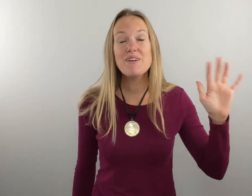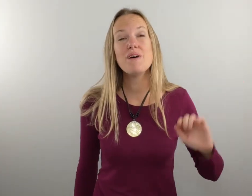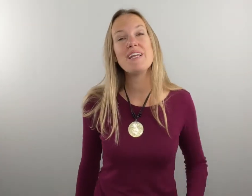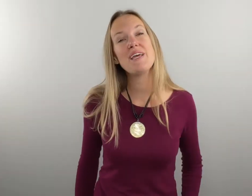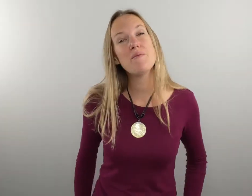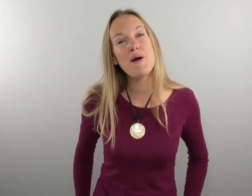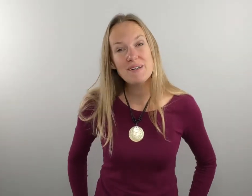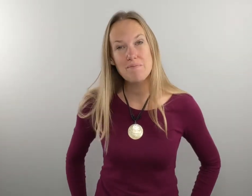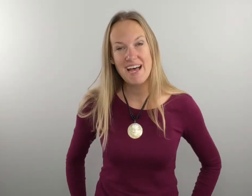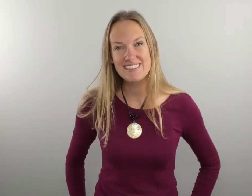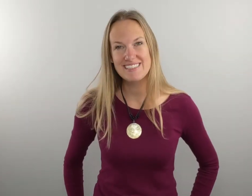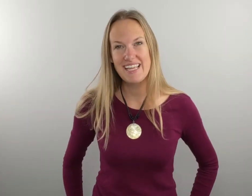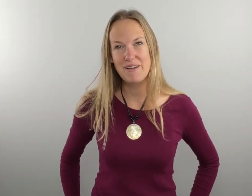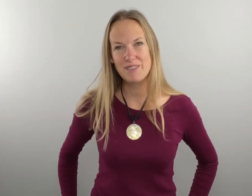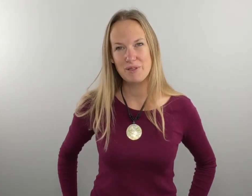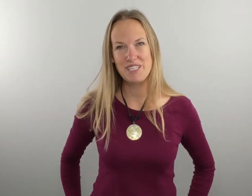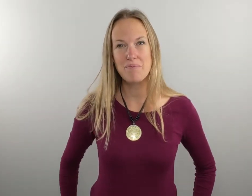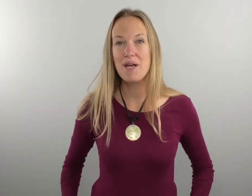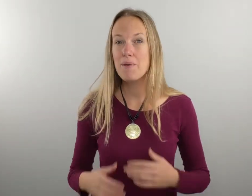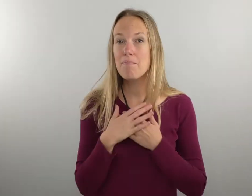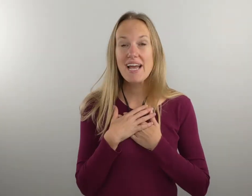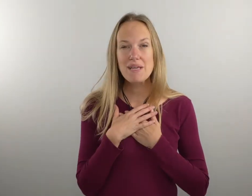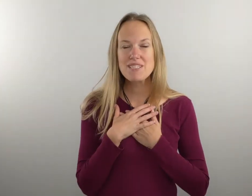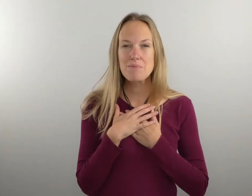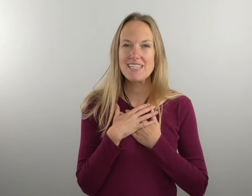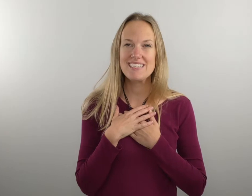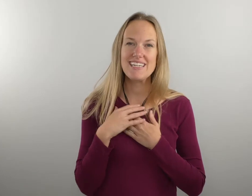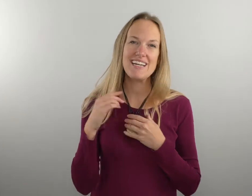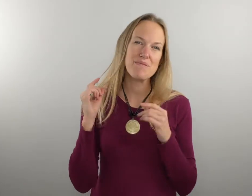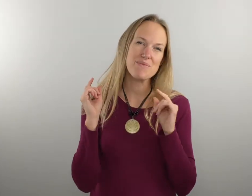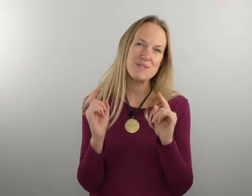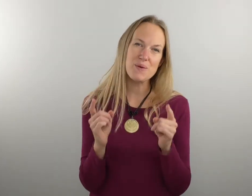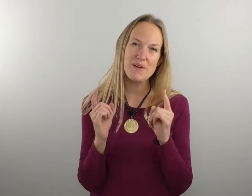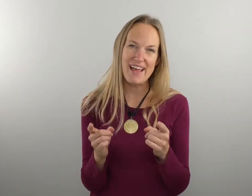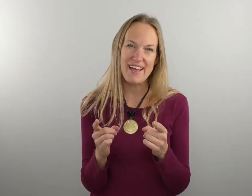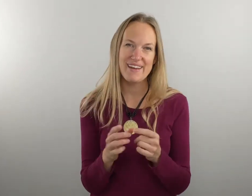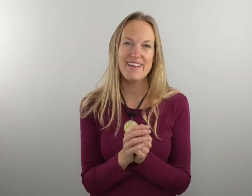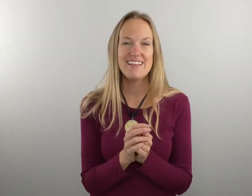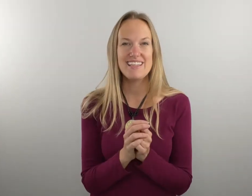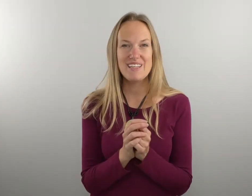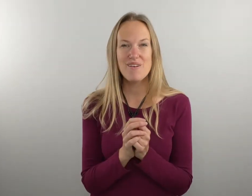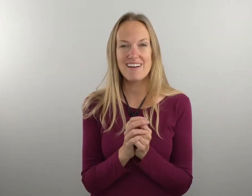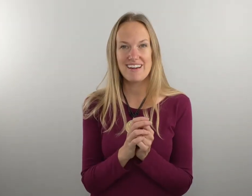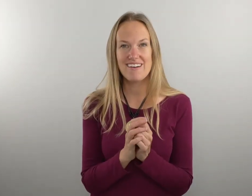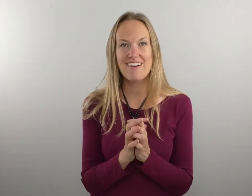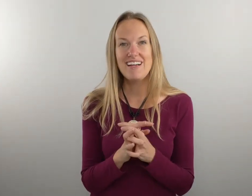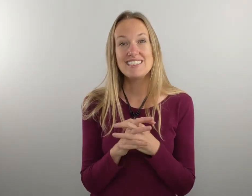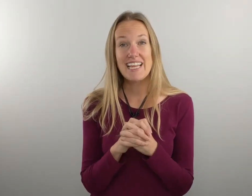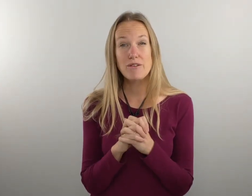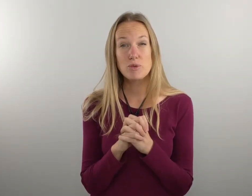everyone, and welcome back to Sign Language Worship. My name is Mandy, and I'm so glad that you are here. Sign Language Worship